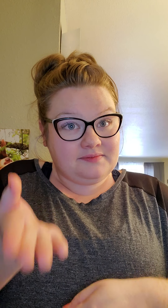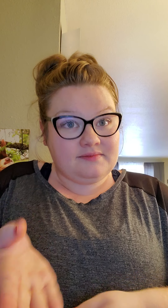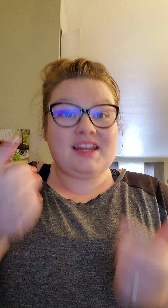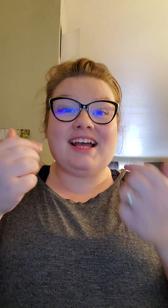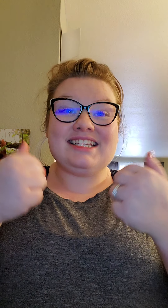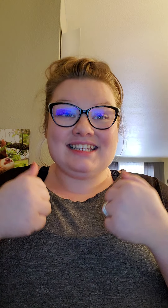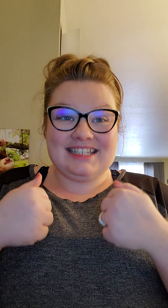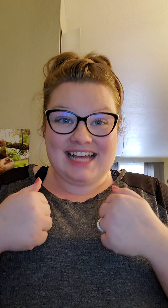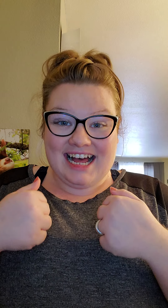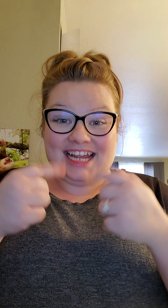Sign.